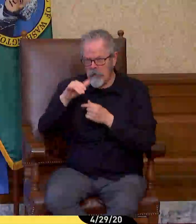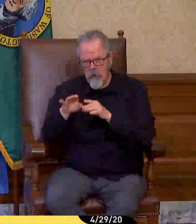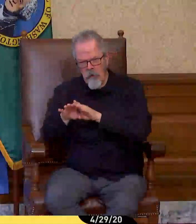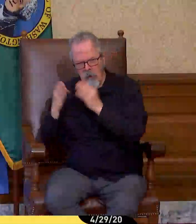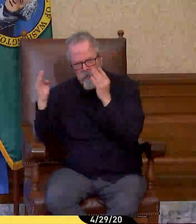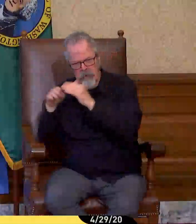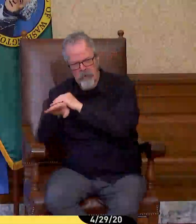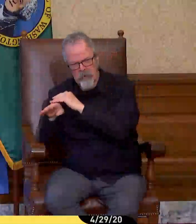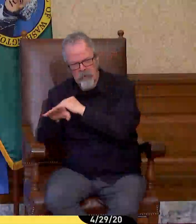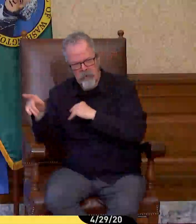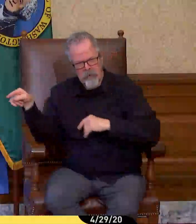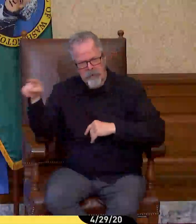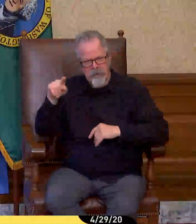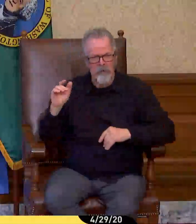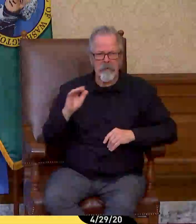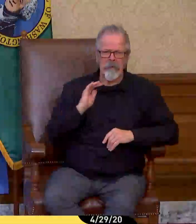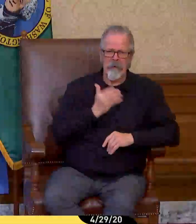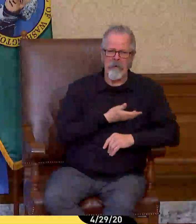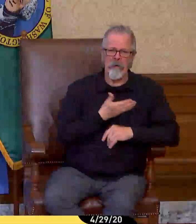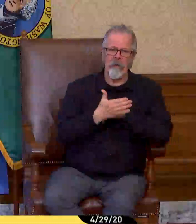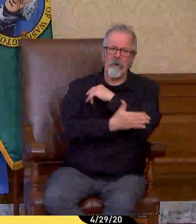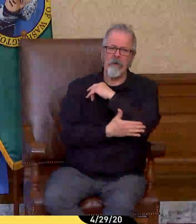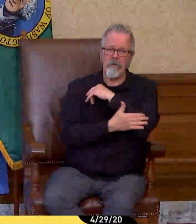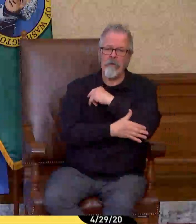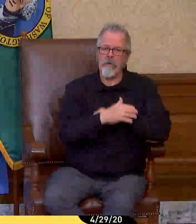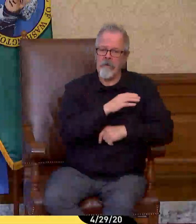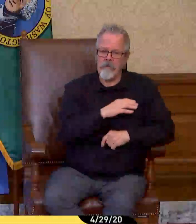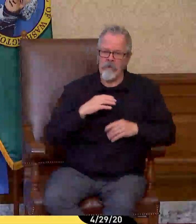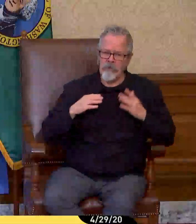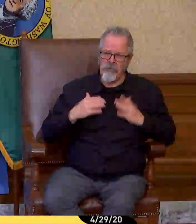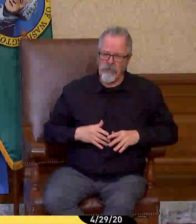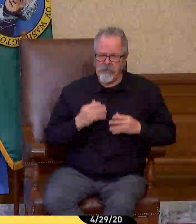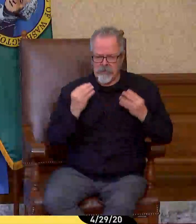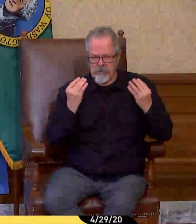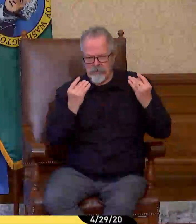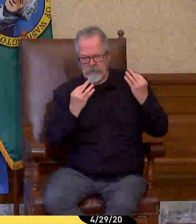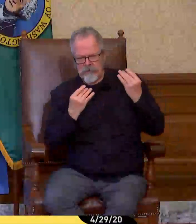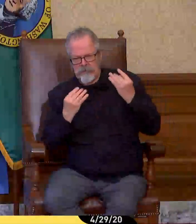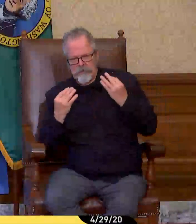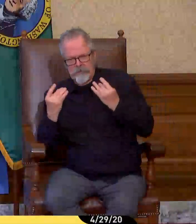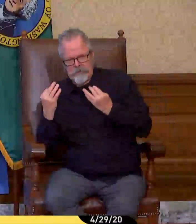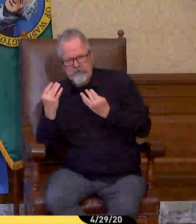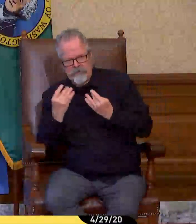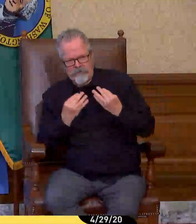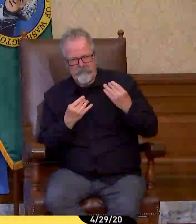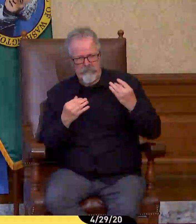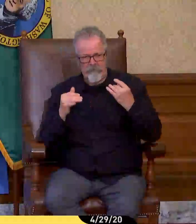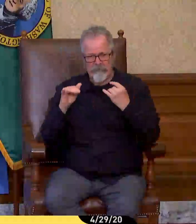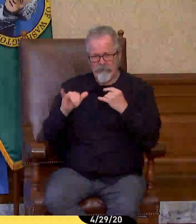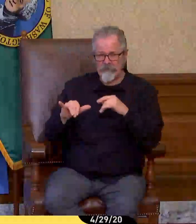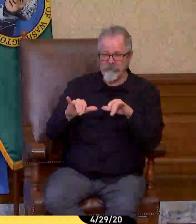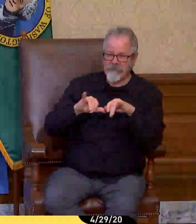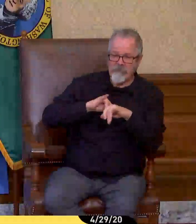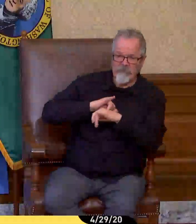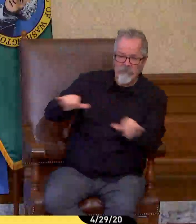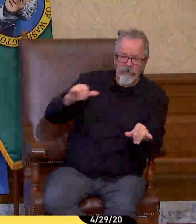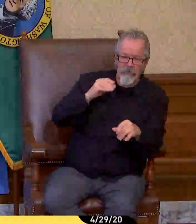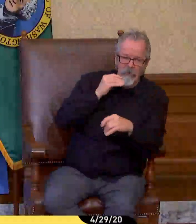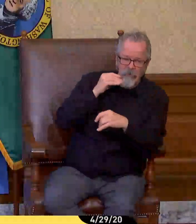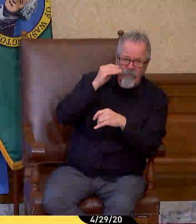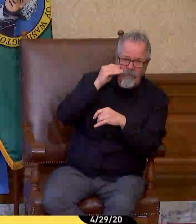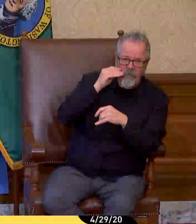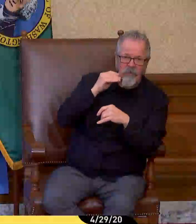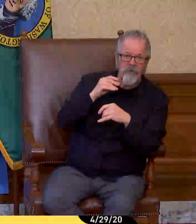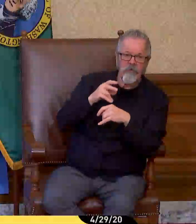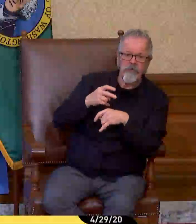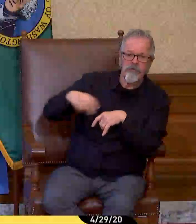the stay-home and non-essential travel ban is enough to prevent a second wave of people heading to the coast and